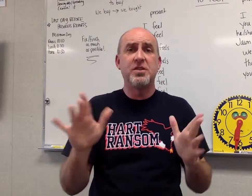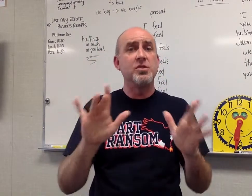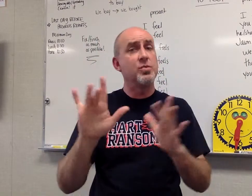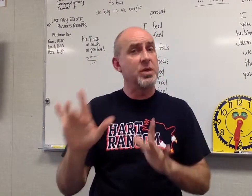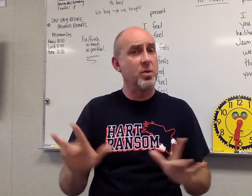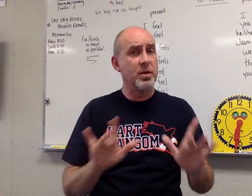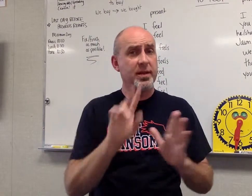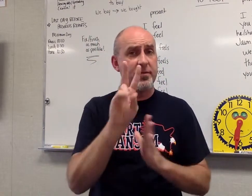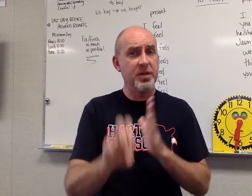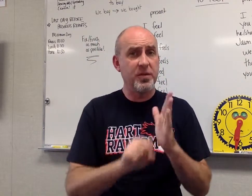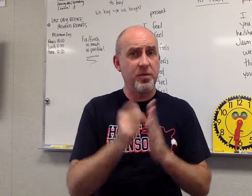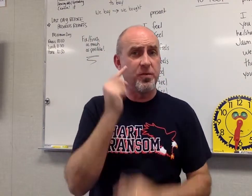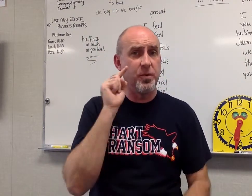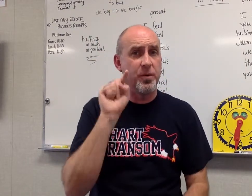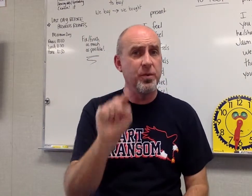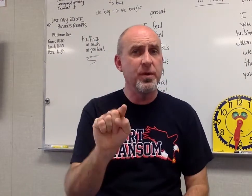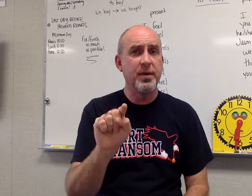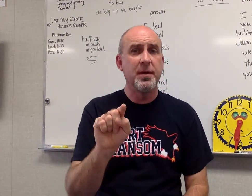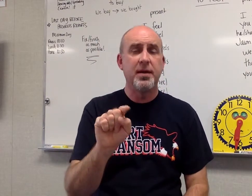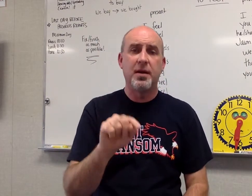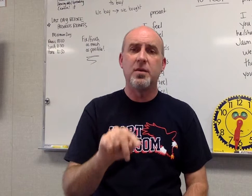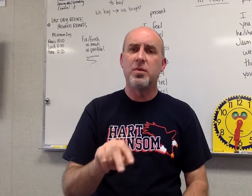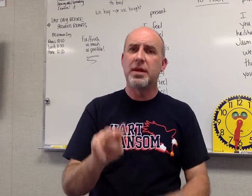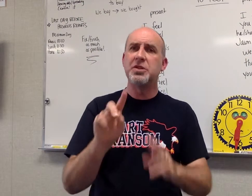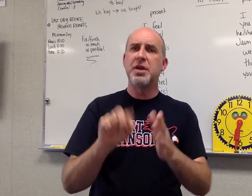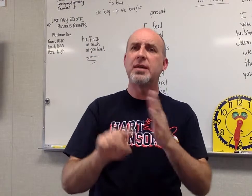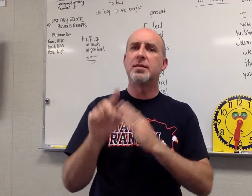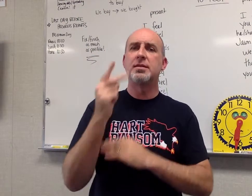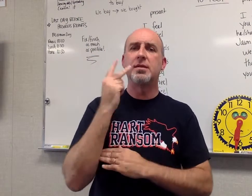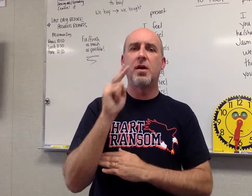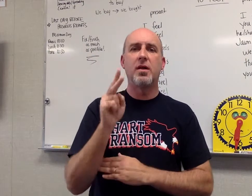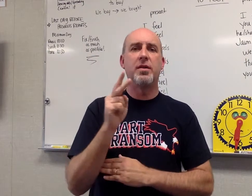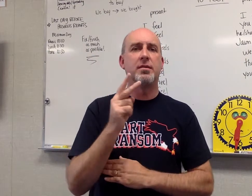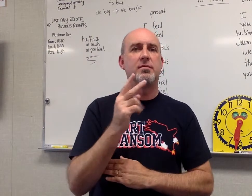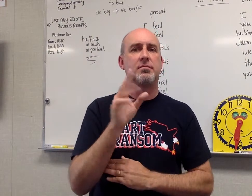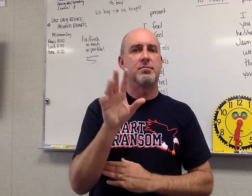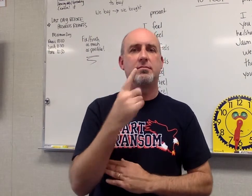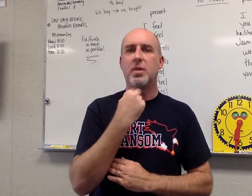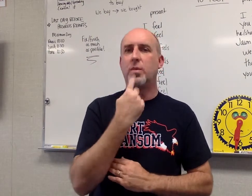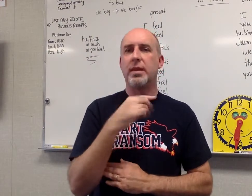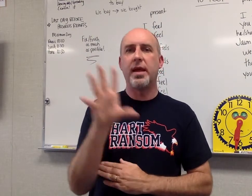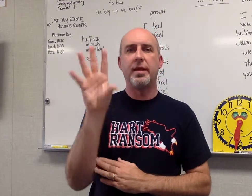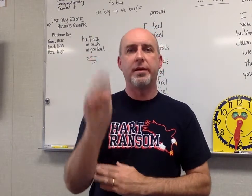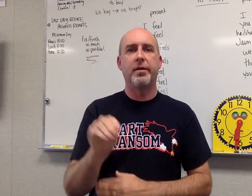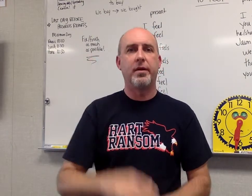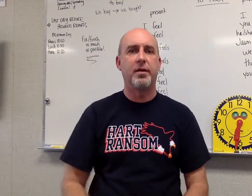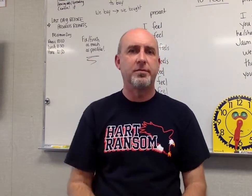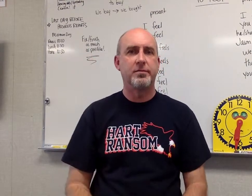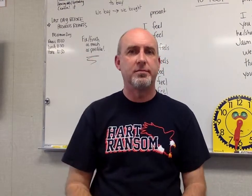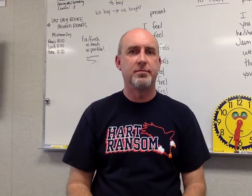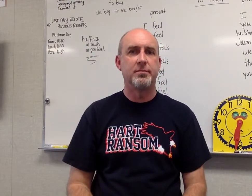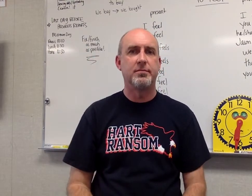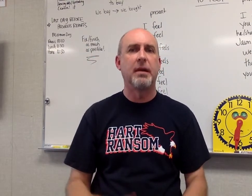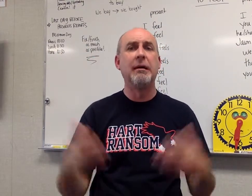finished recording a video for you, and when I checked, I saw that the red light had gone